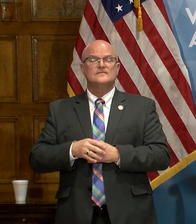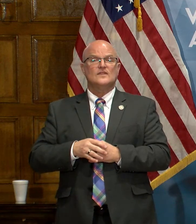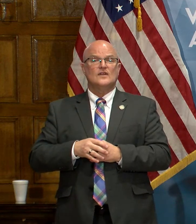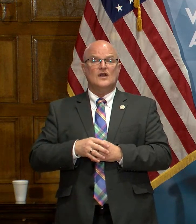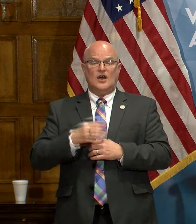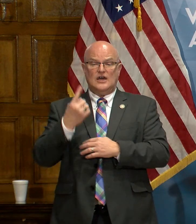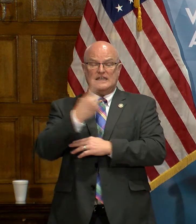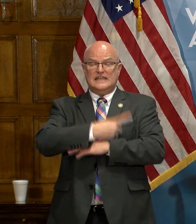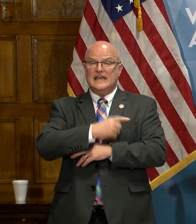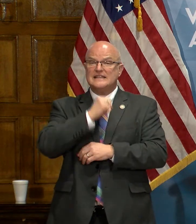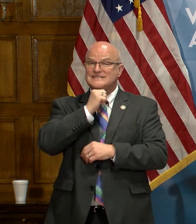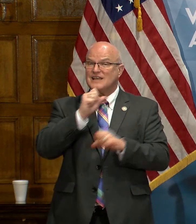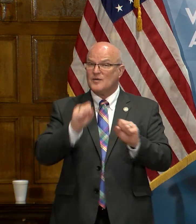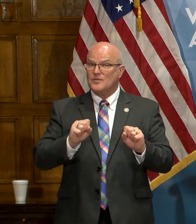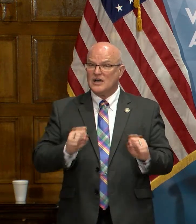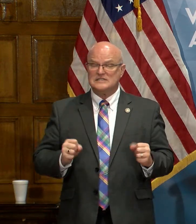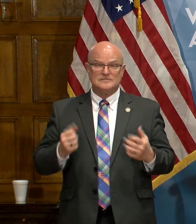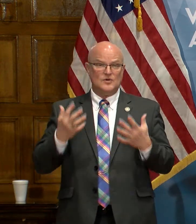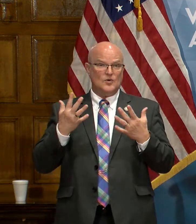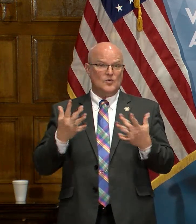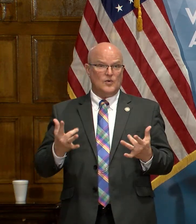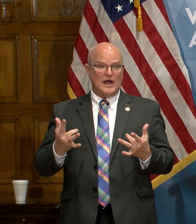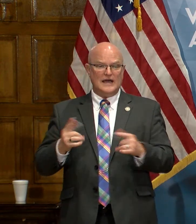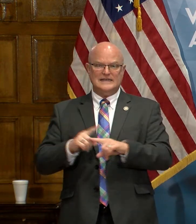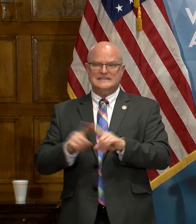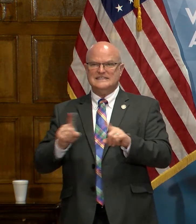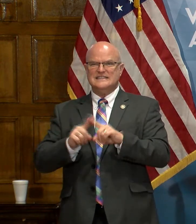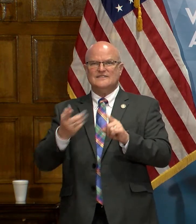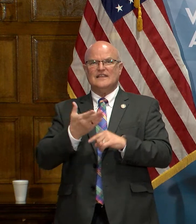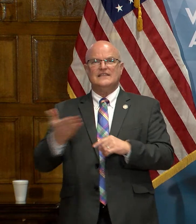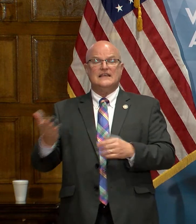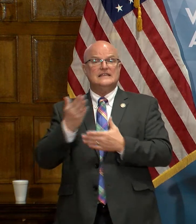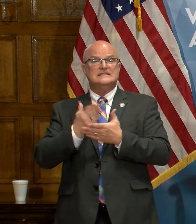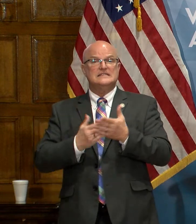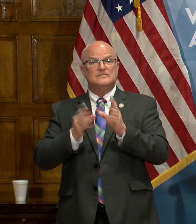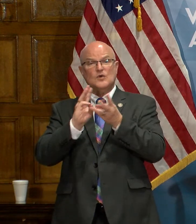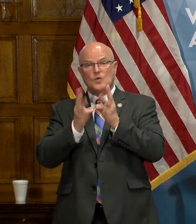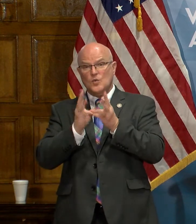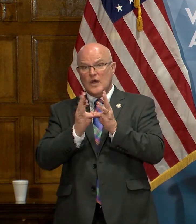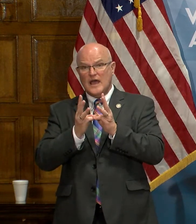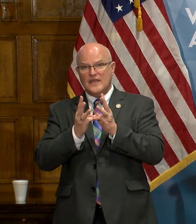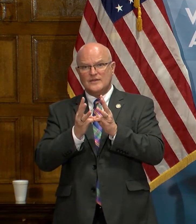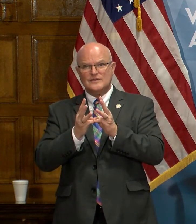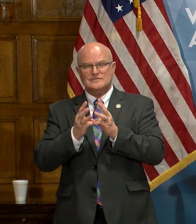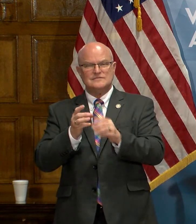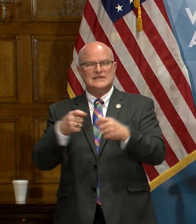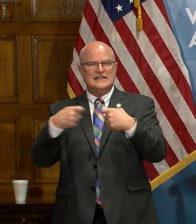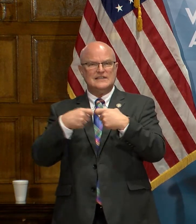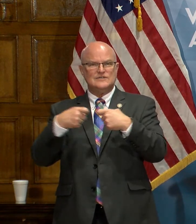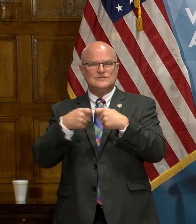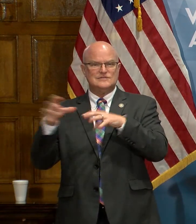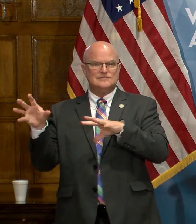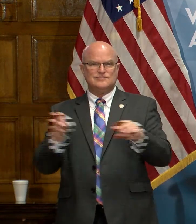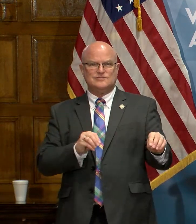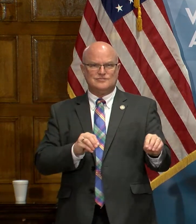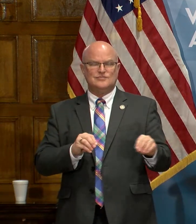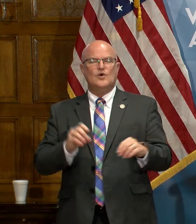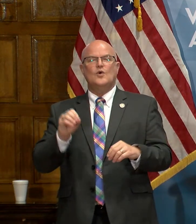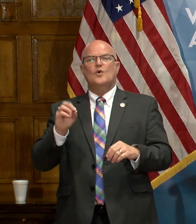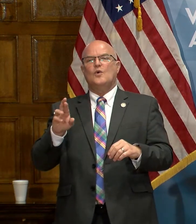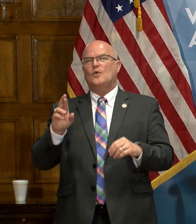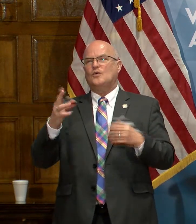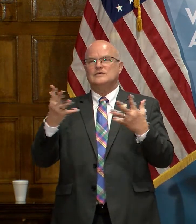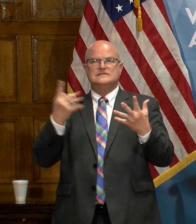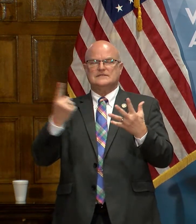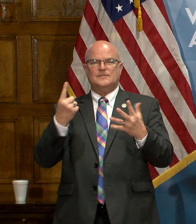that is not possible due to different factors, sometimes it's a weather, a power outage, utility issue